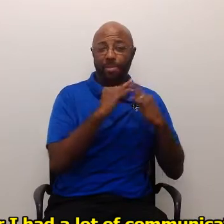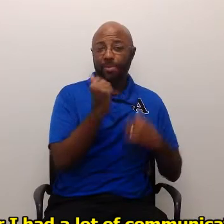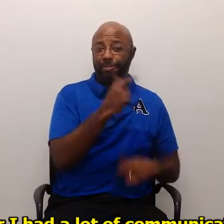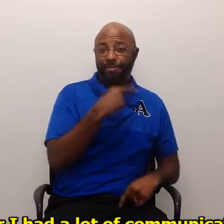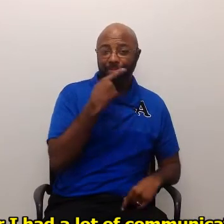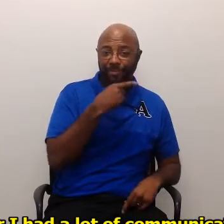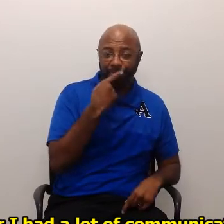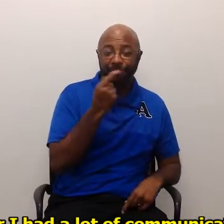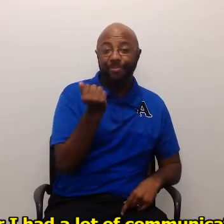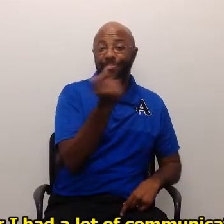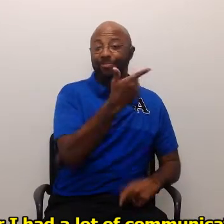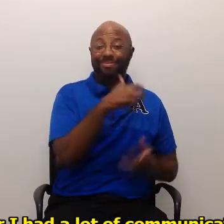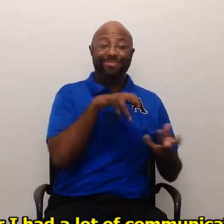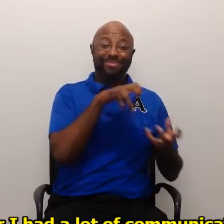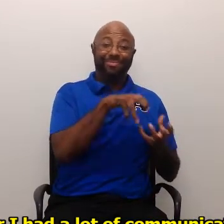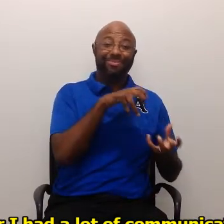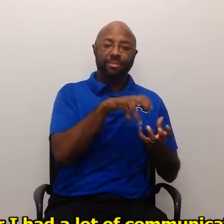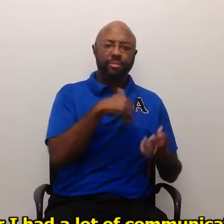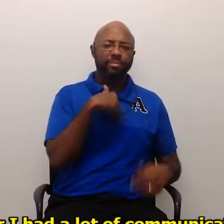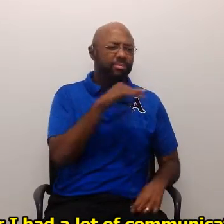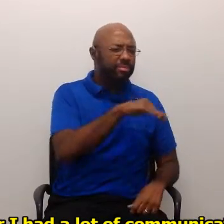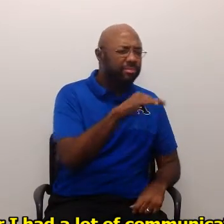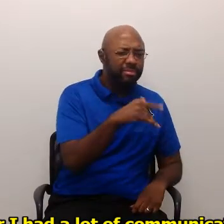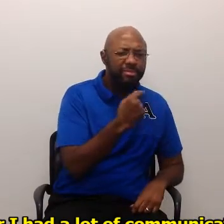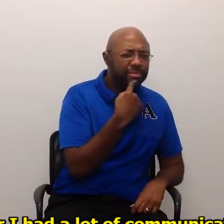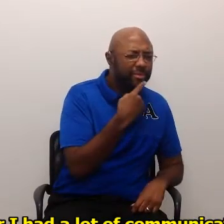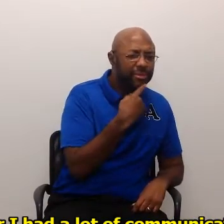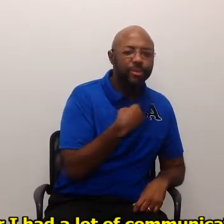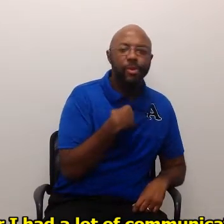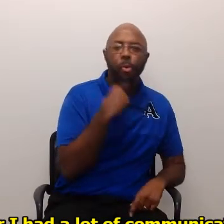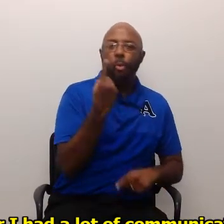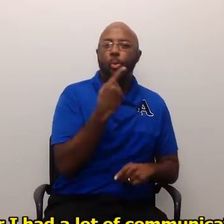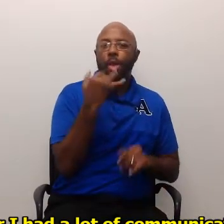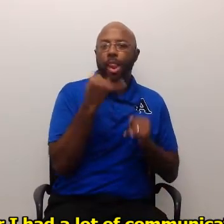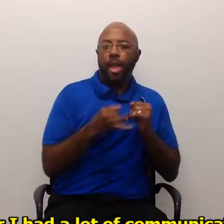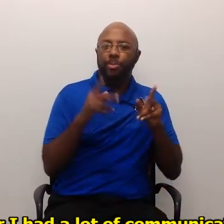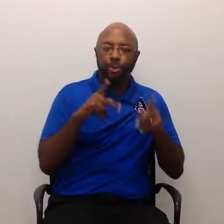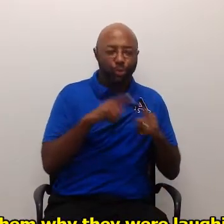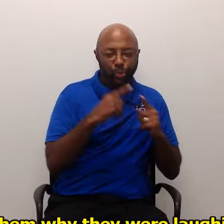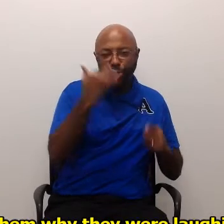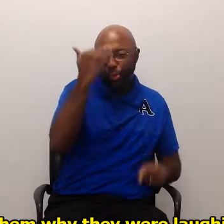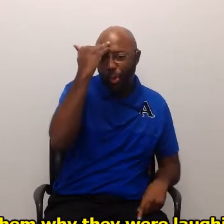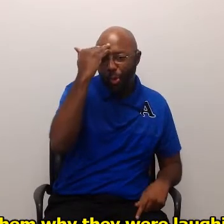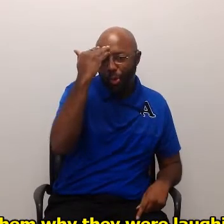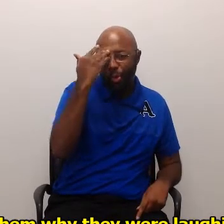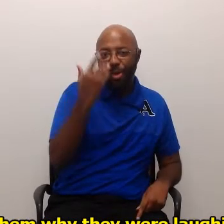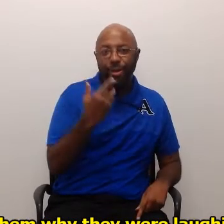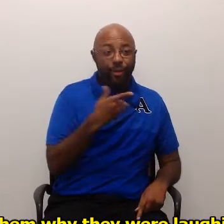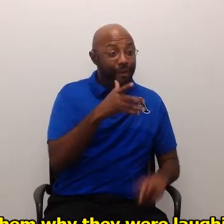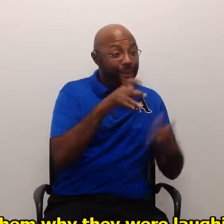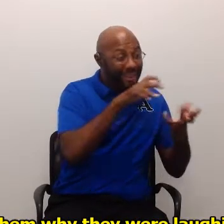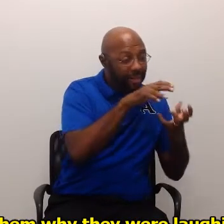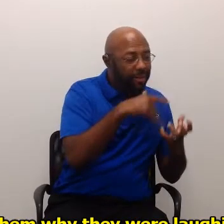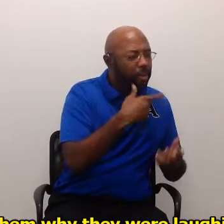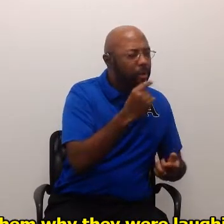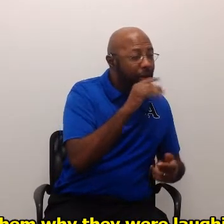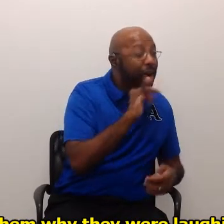lot of communication barriers. My family all could hear. When I would ask them why they were laughing, I was always the